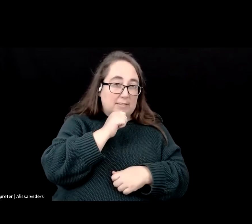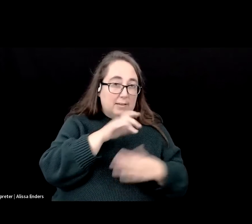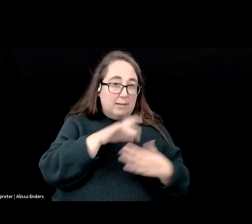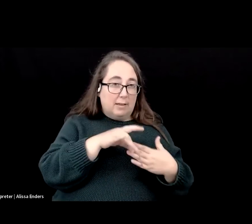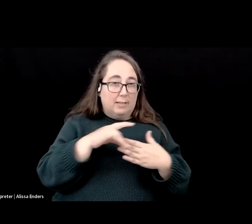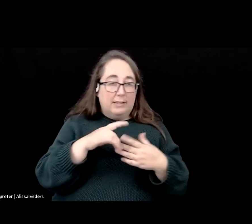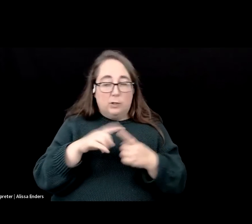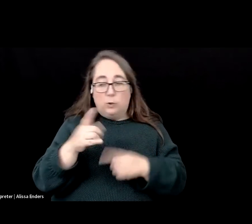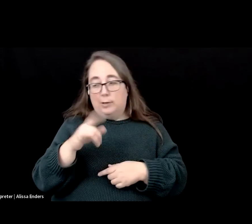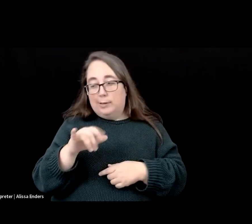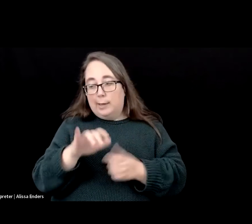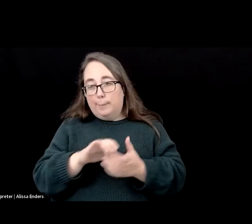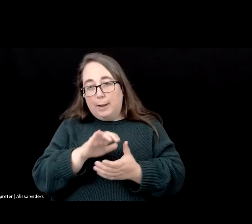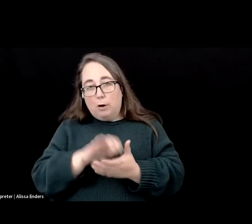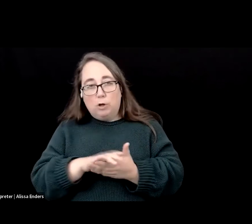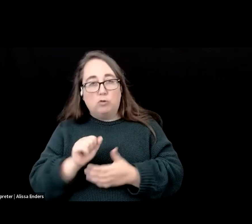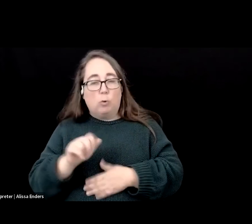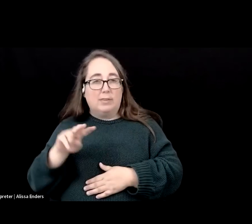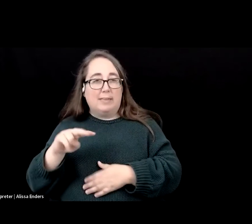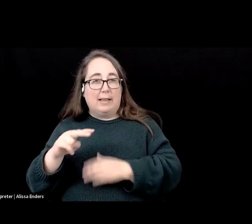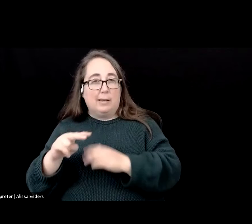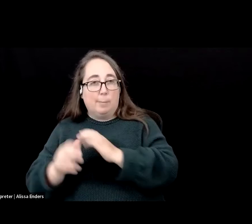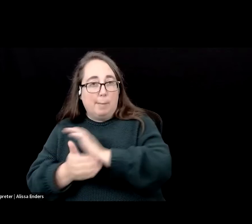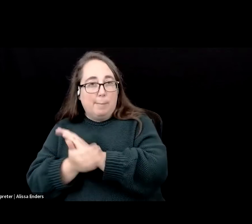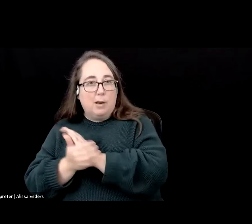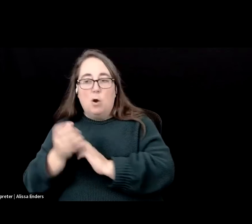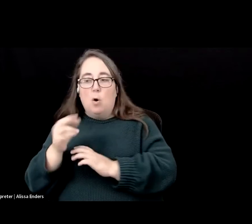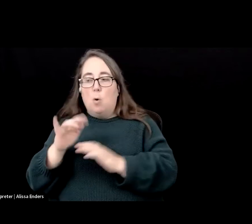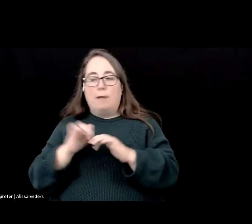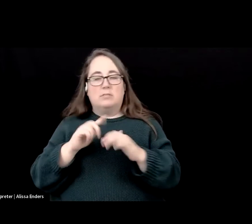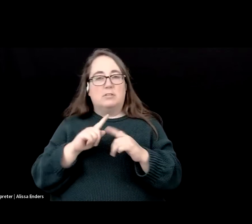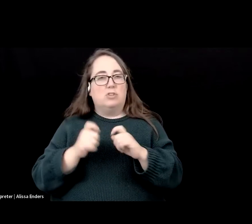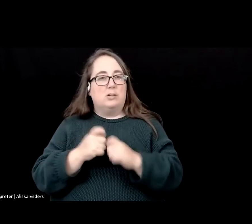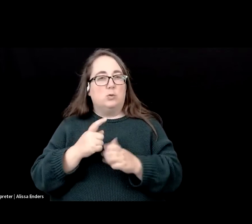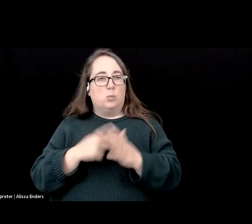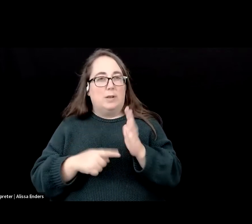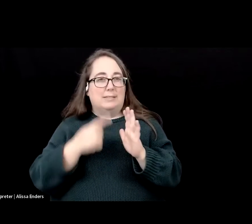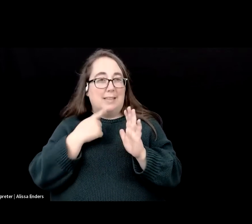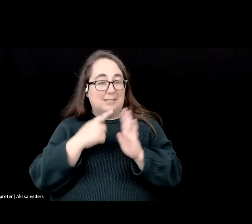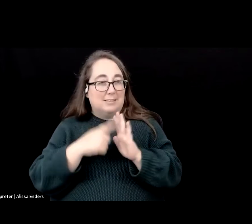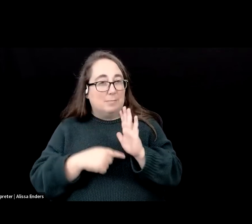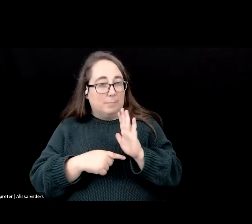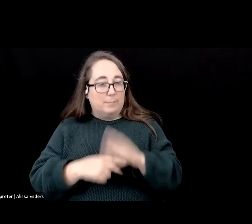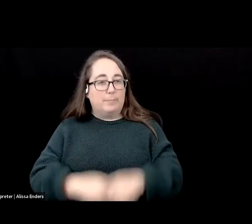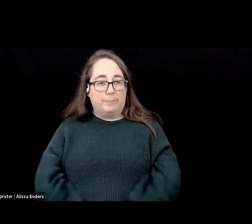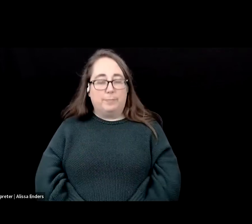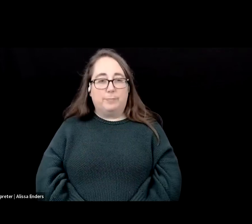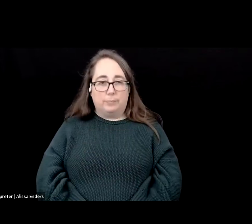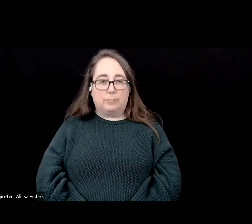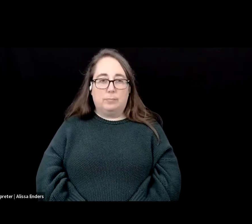marriage or the Second Amendment, how does that change what it says versus what it doesn't?